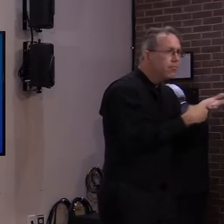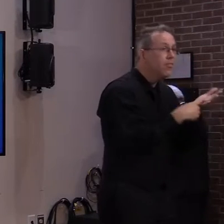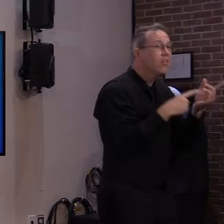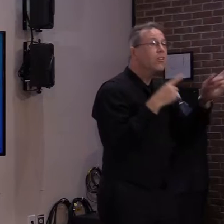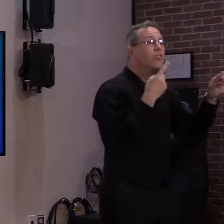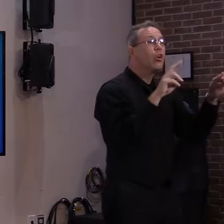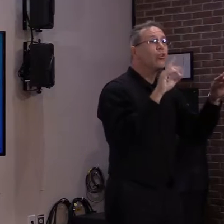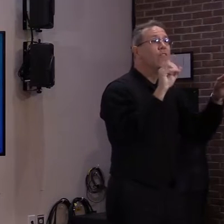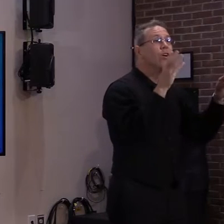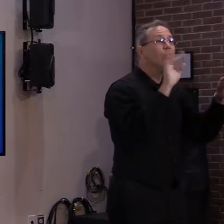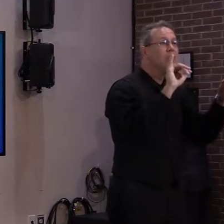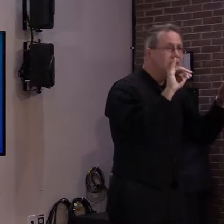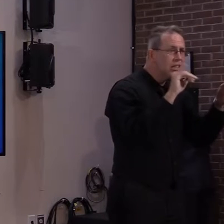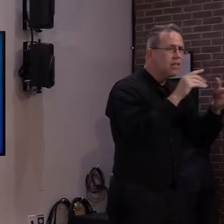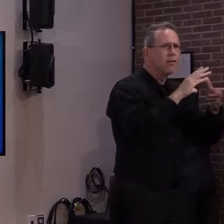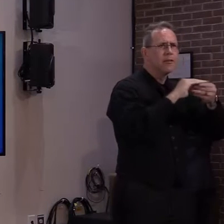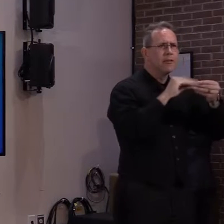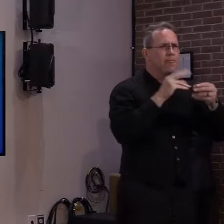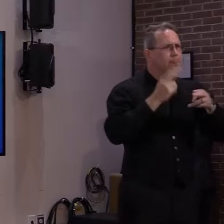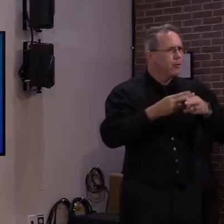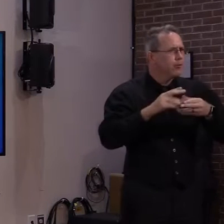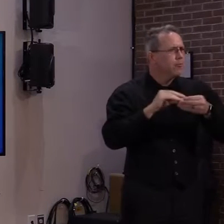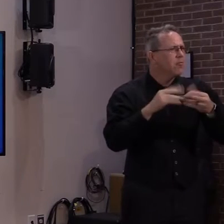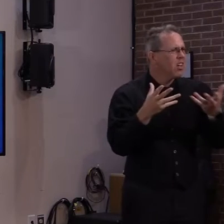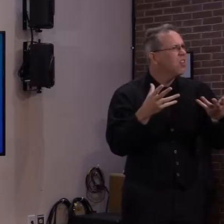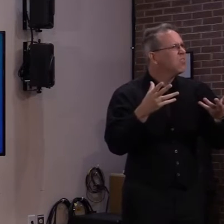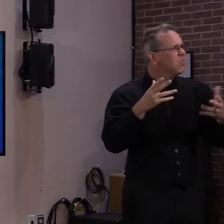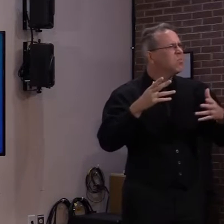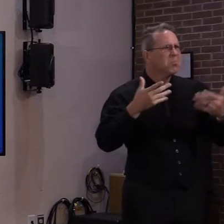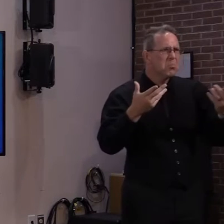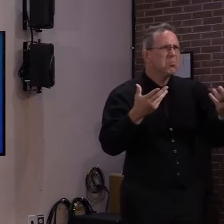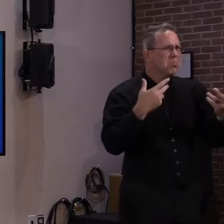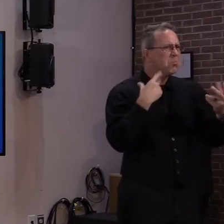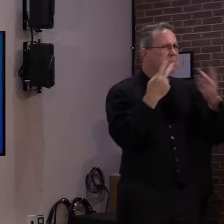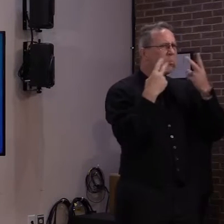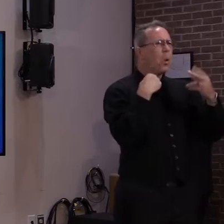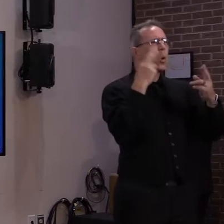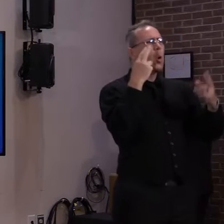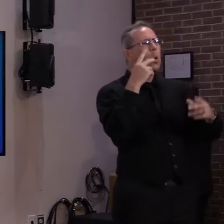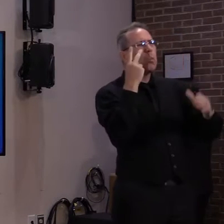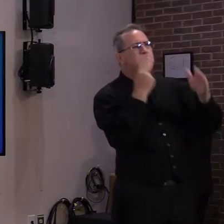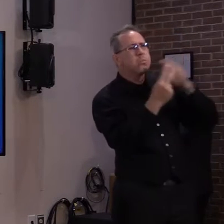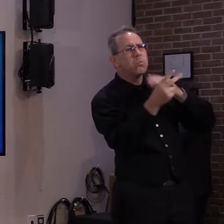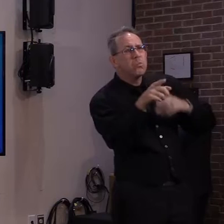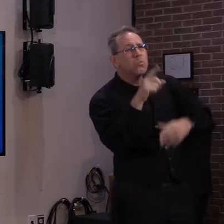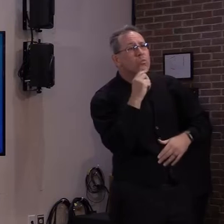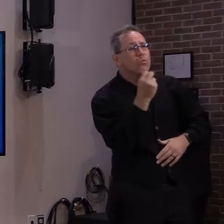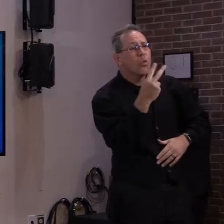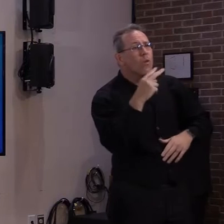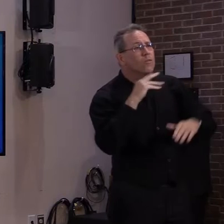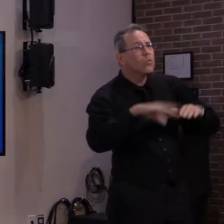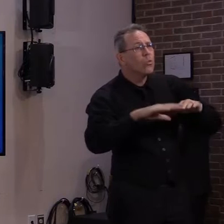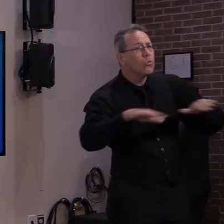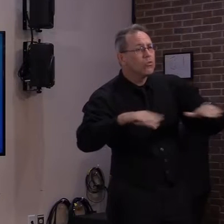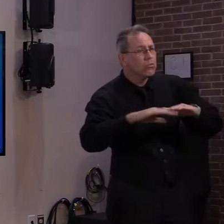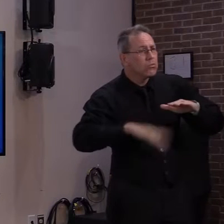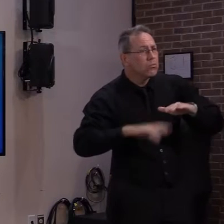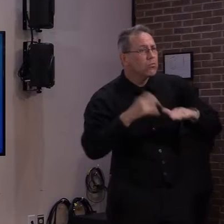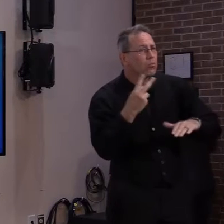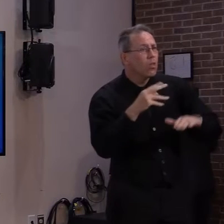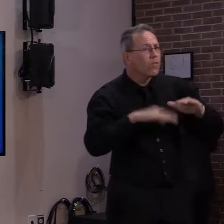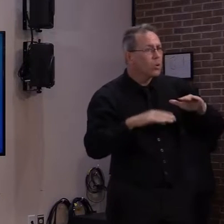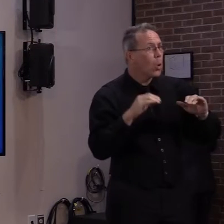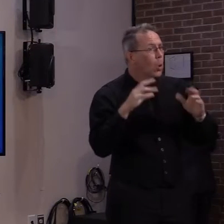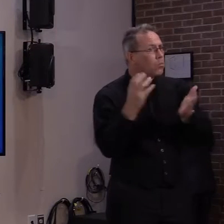was still hopeful the vaccine would be approved for kids under 12 this fall, though he couldn't commit to an